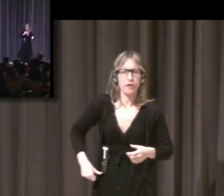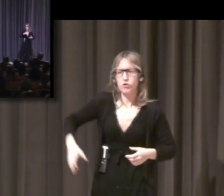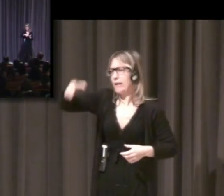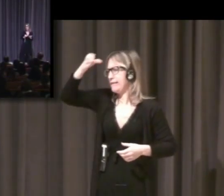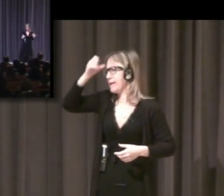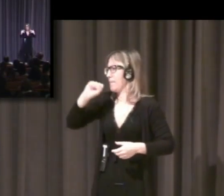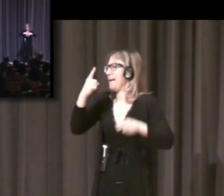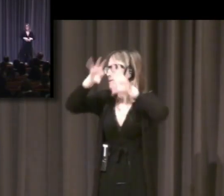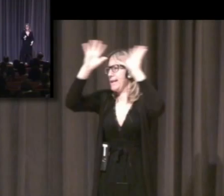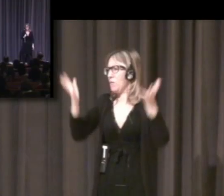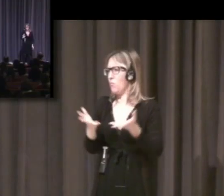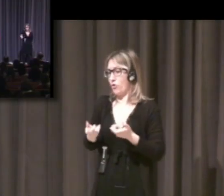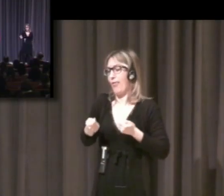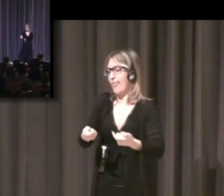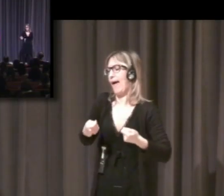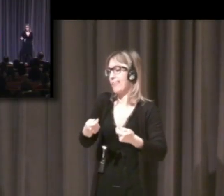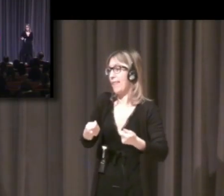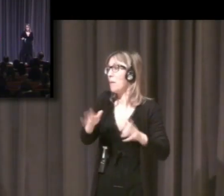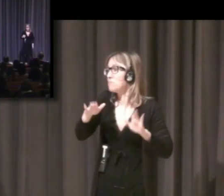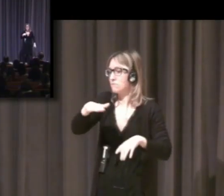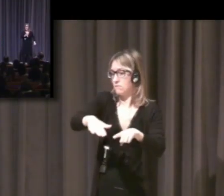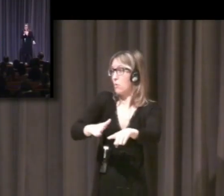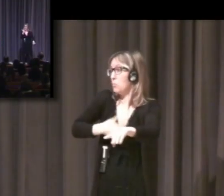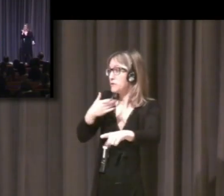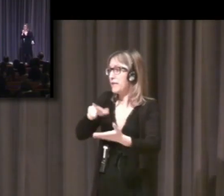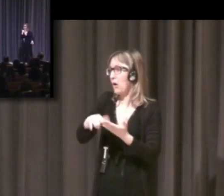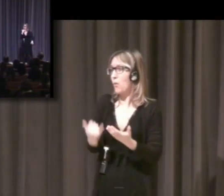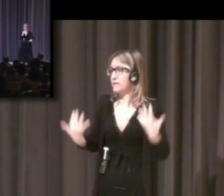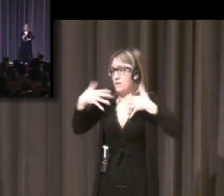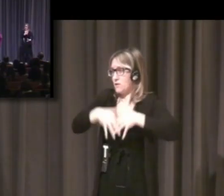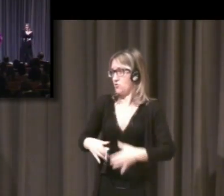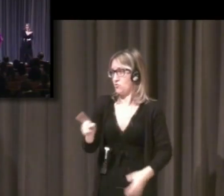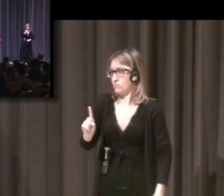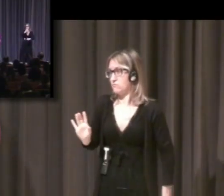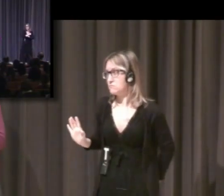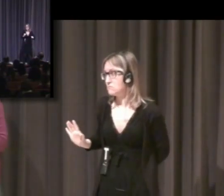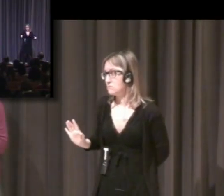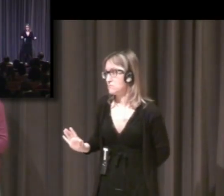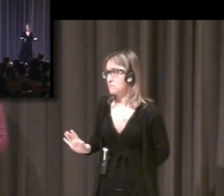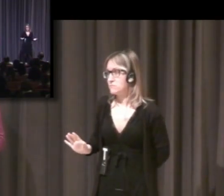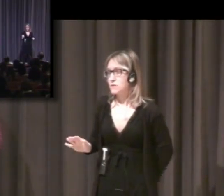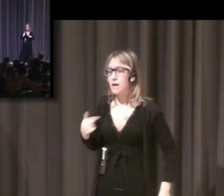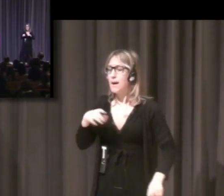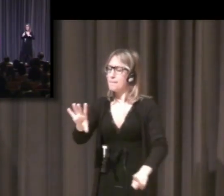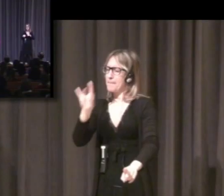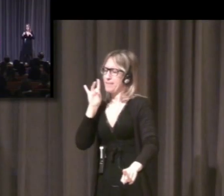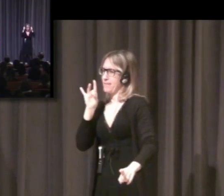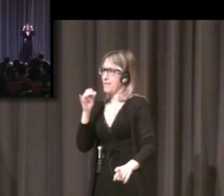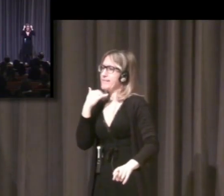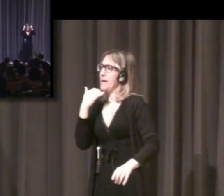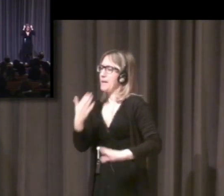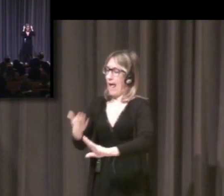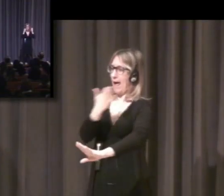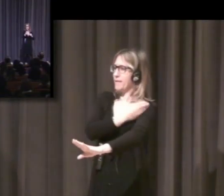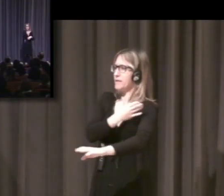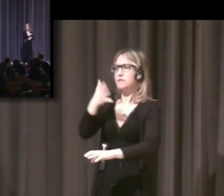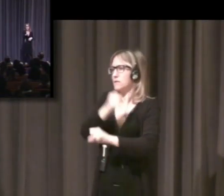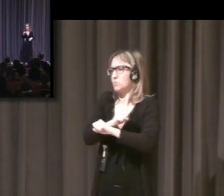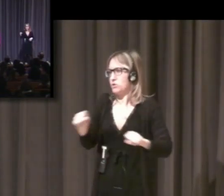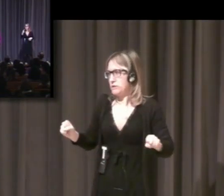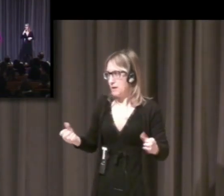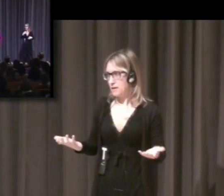It's impossible to predict. Why? You know, a lot of people will say, oh, come on, cochlear implants have been